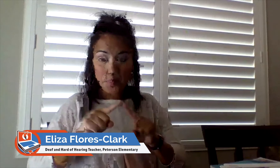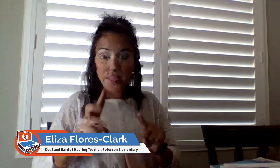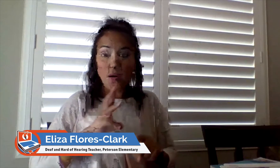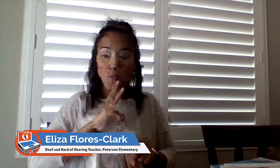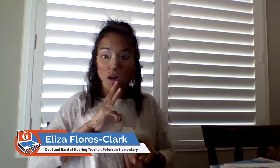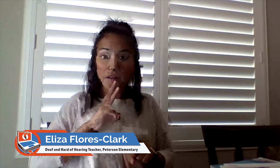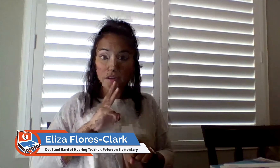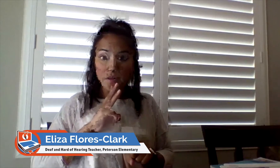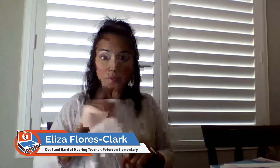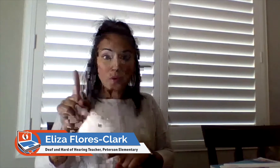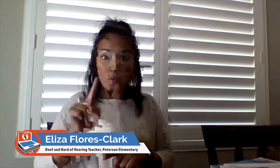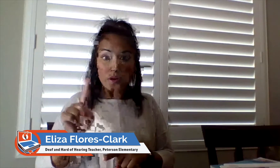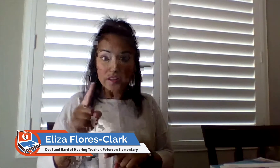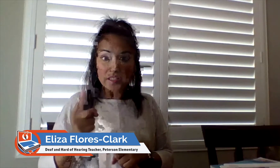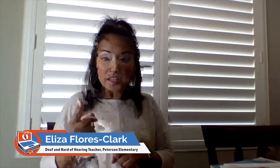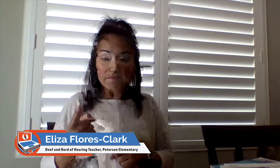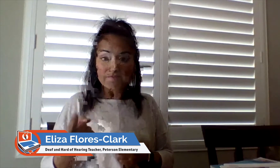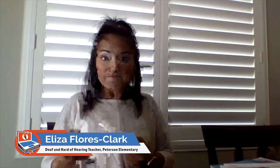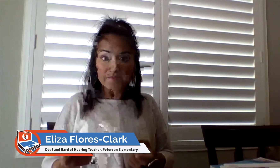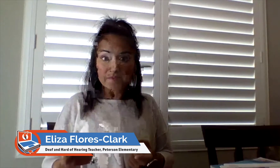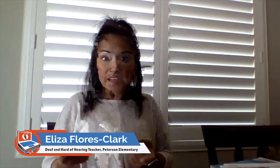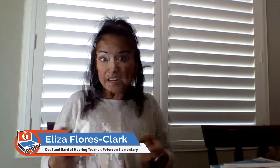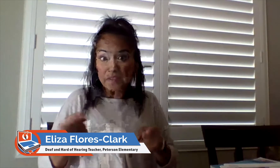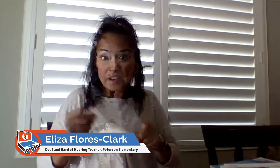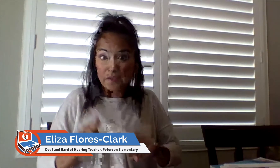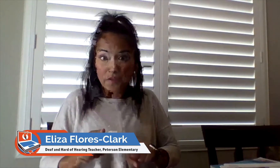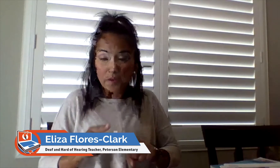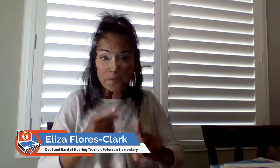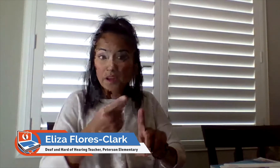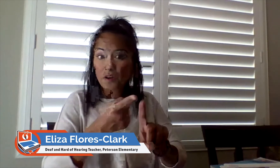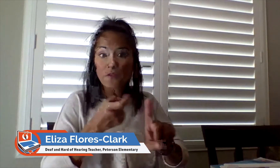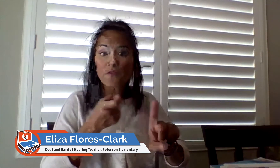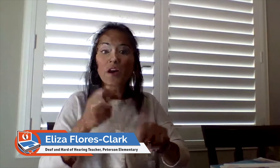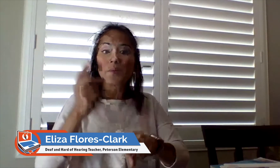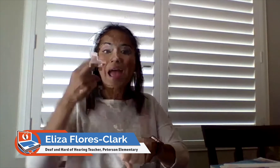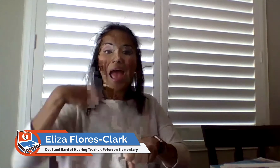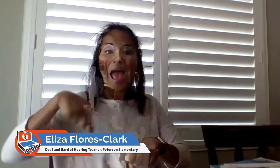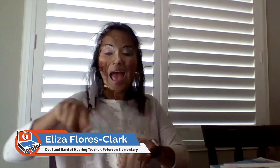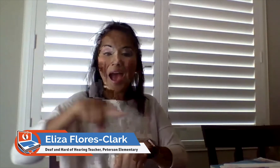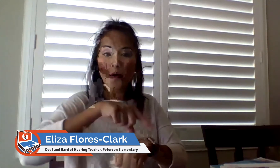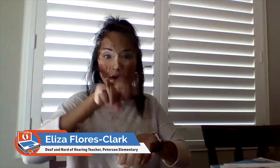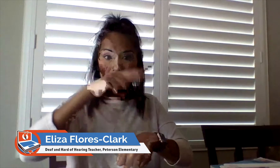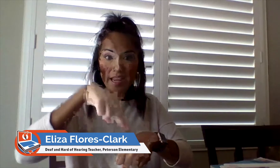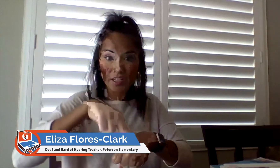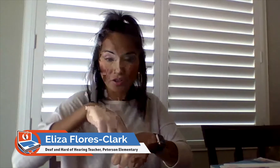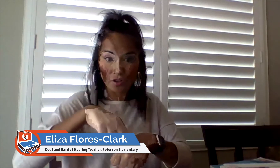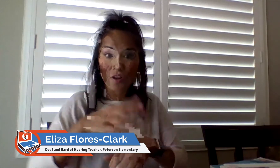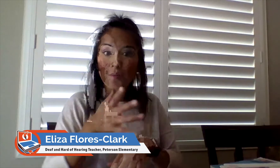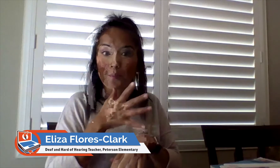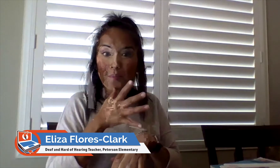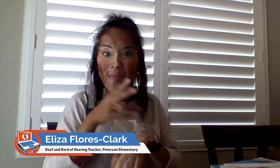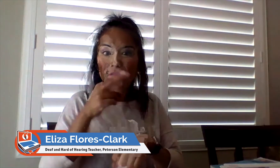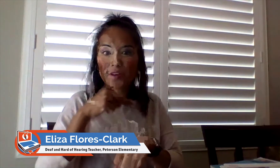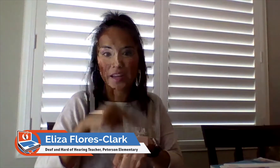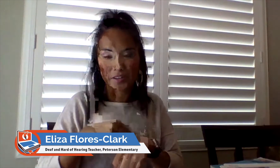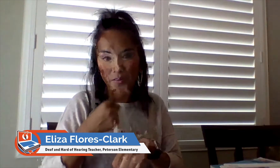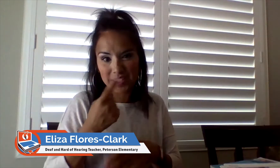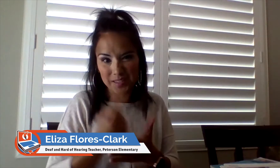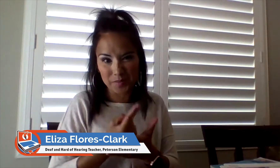that water, where does it kind of come from? From our nature. Mother Nature, we sometimes